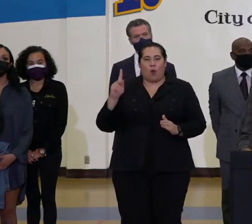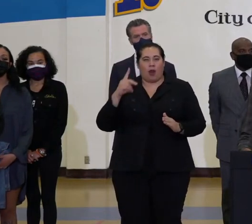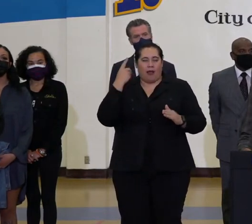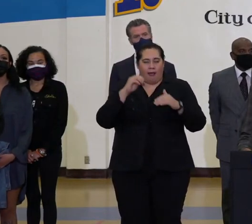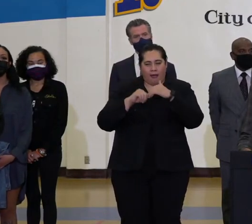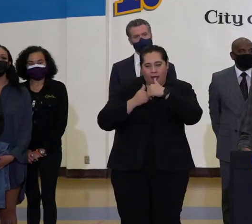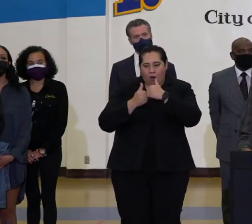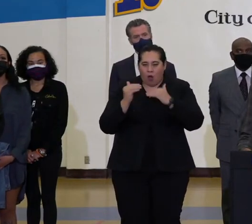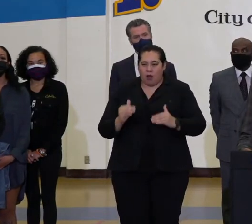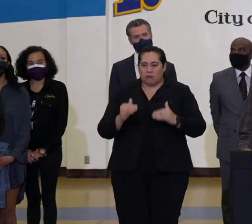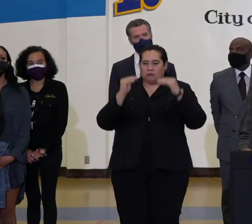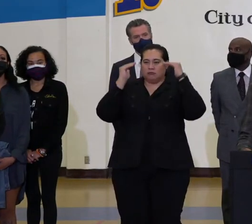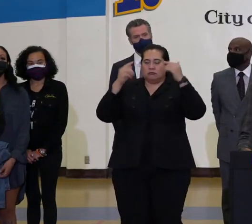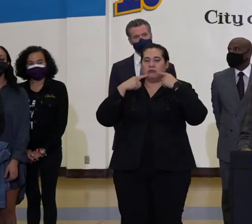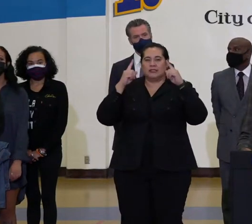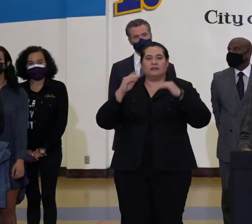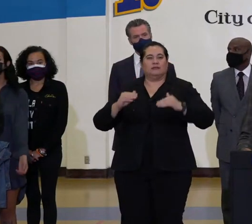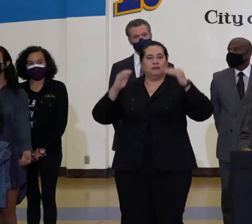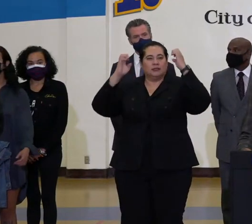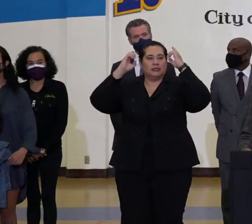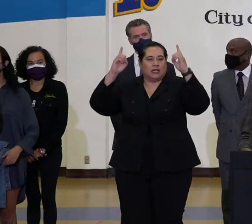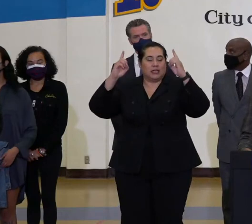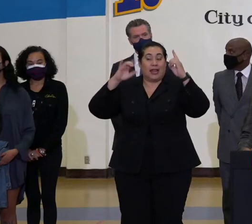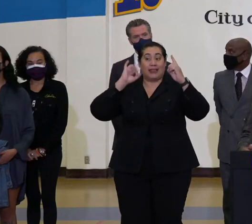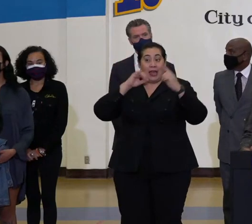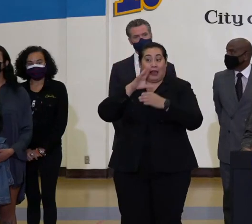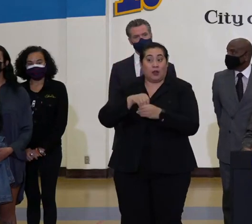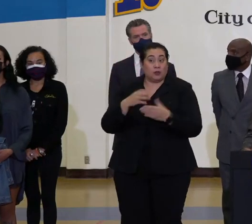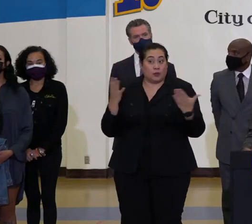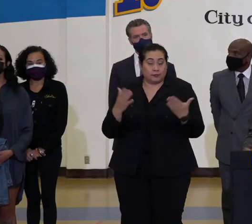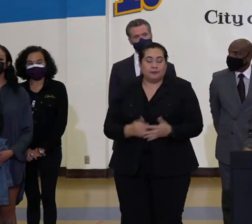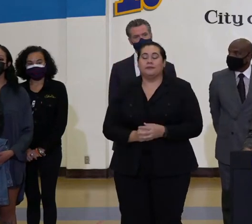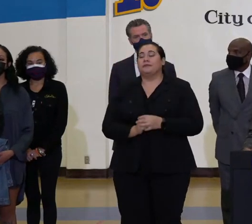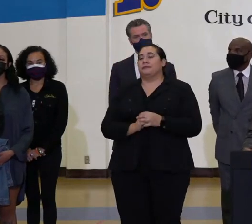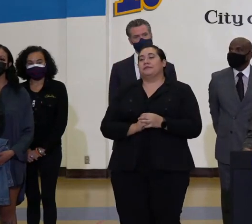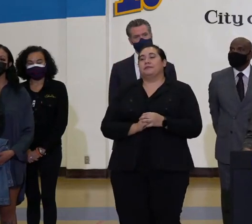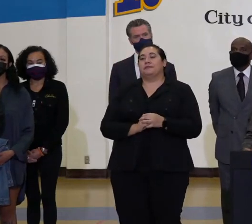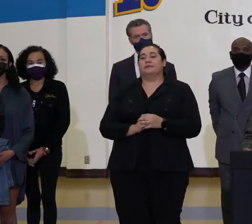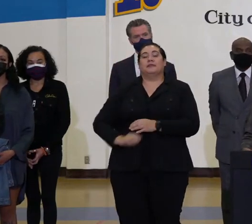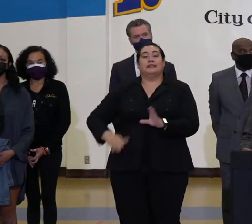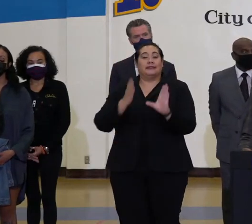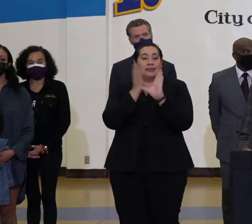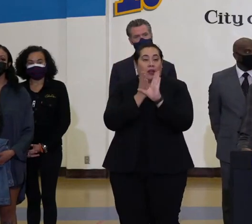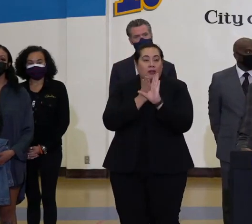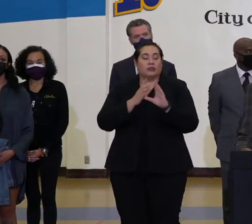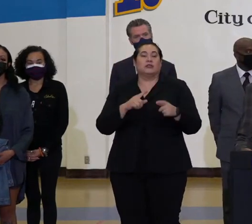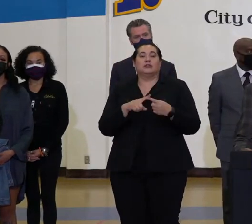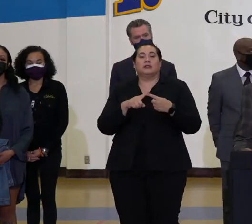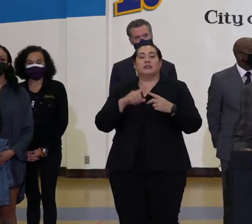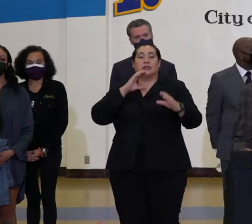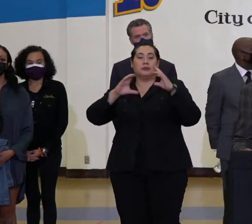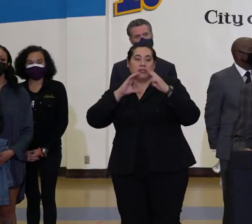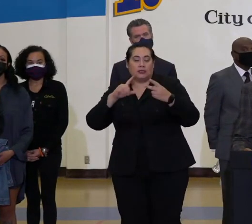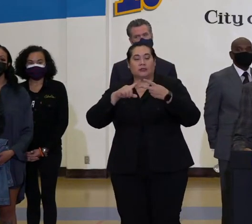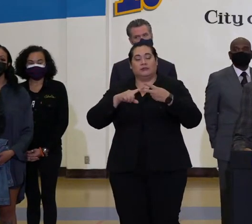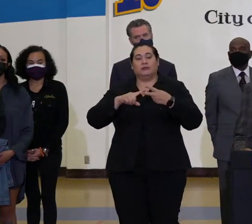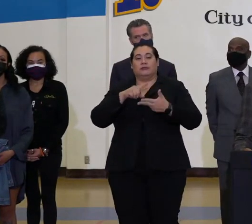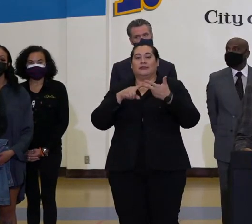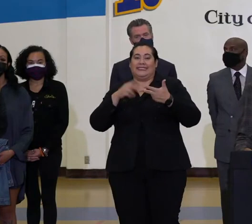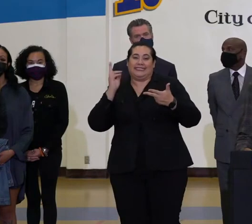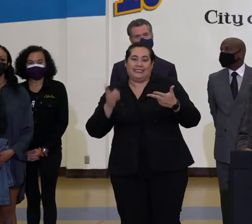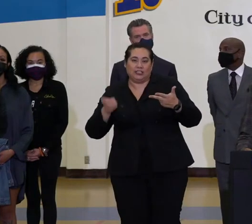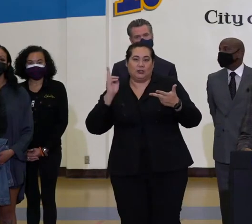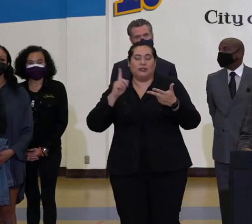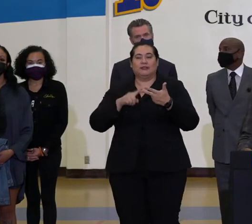achieve higher education. An education that will include the following: psychology, communications,